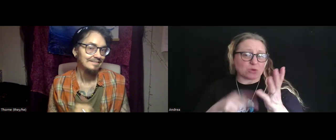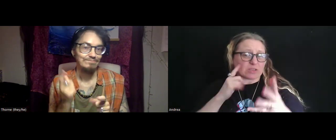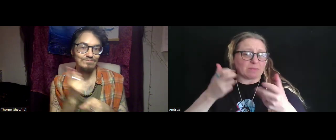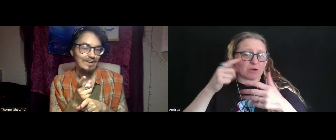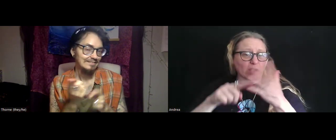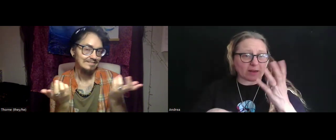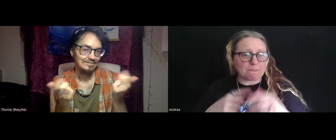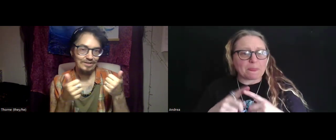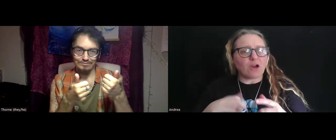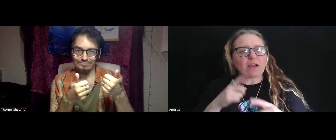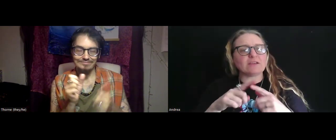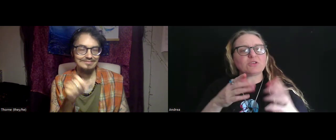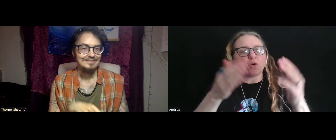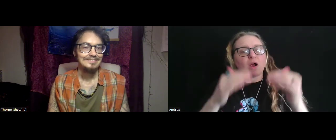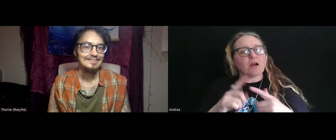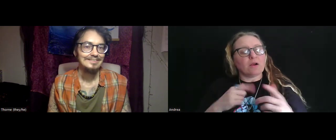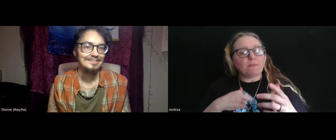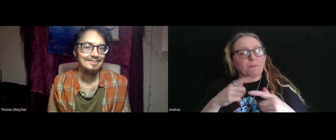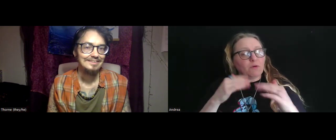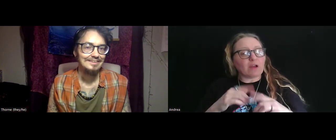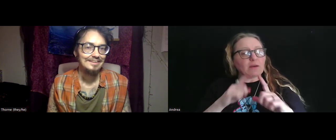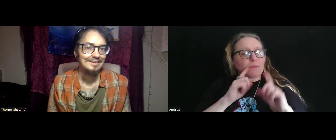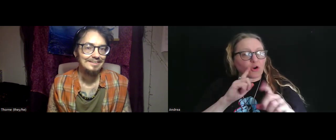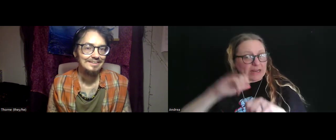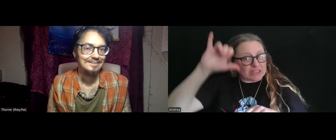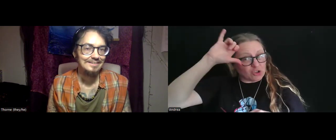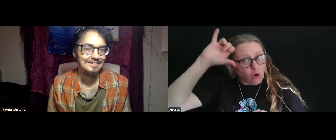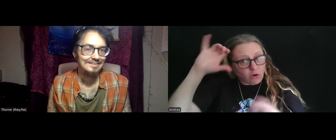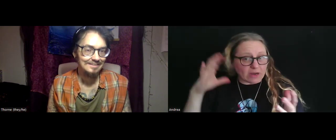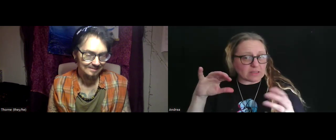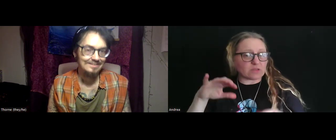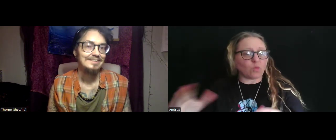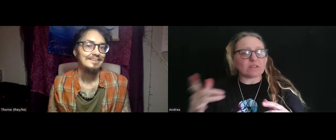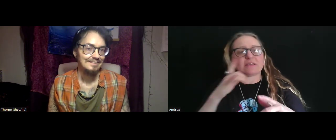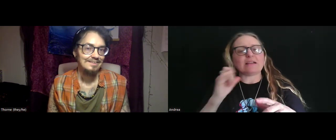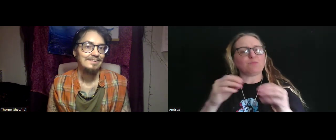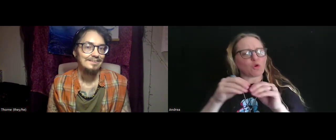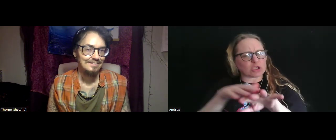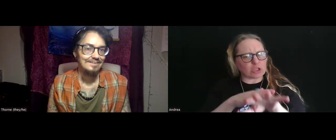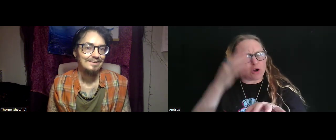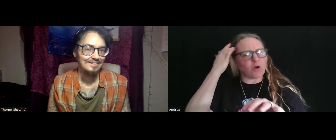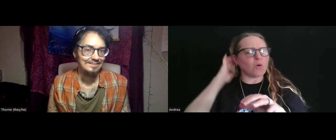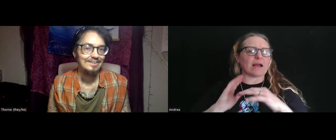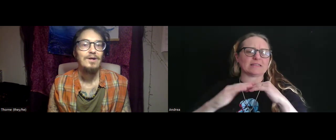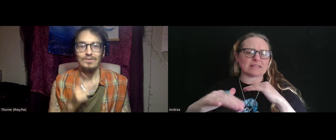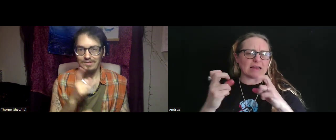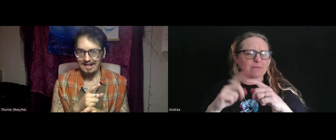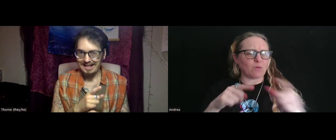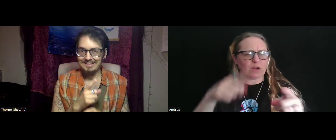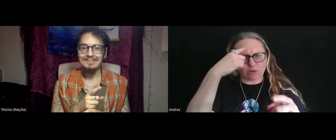it's going to be quick. Okay, so moving on to Mercury in Taurus, that's more slow and steady, but what do you